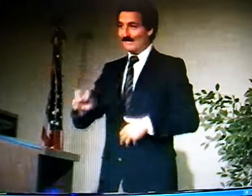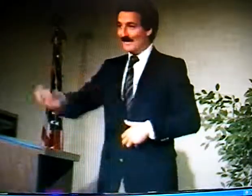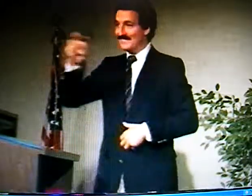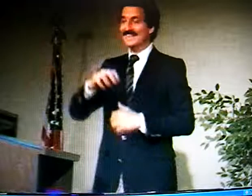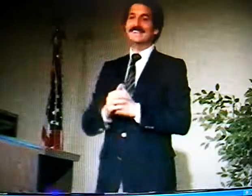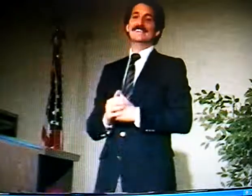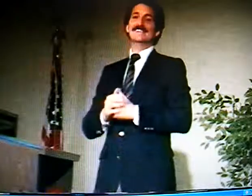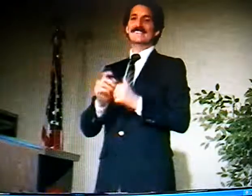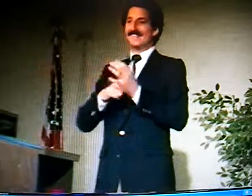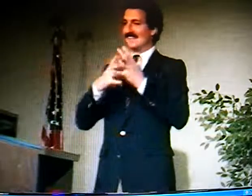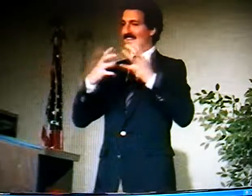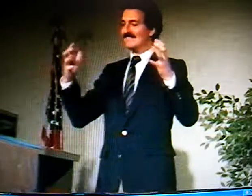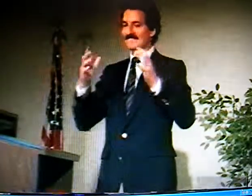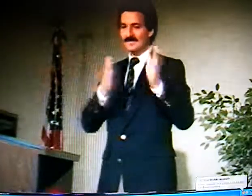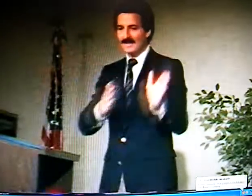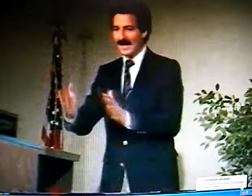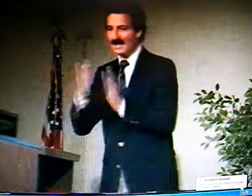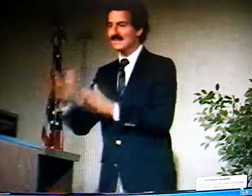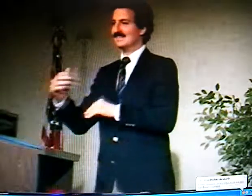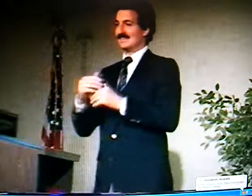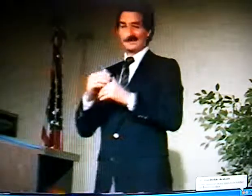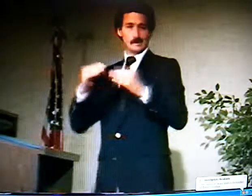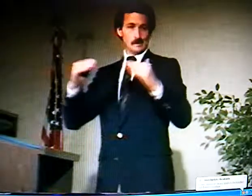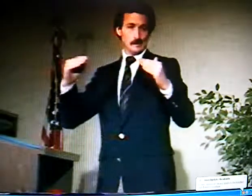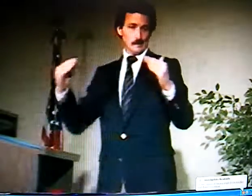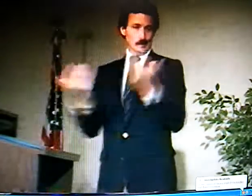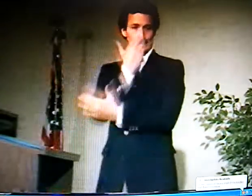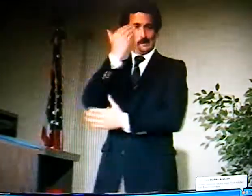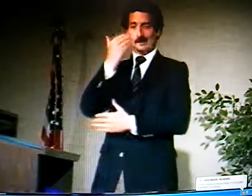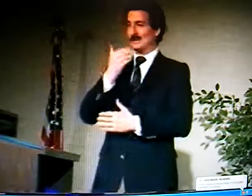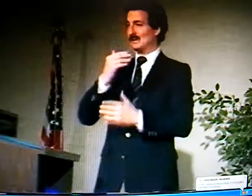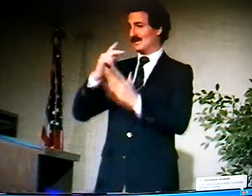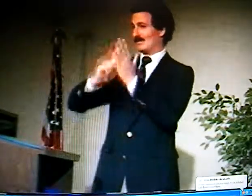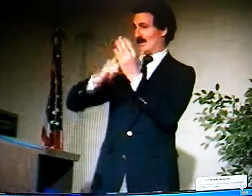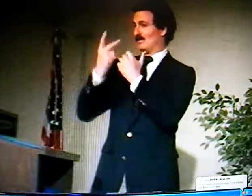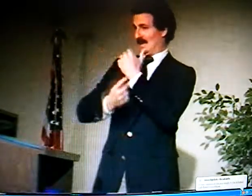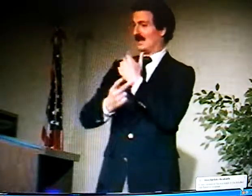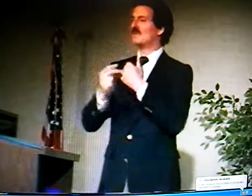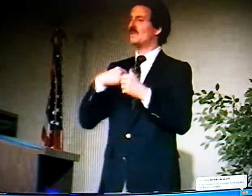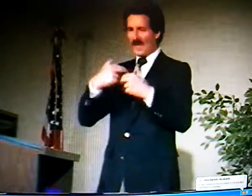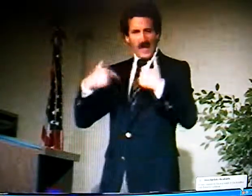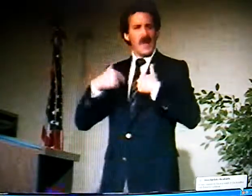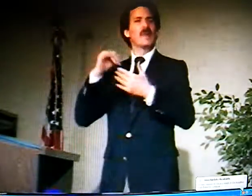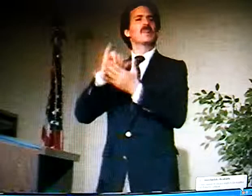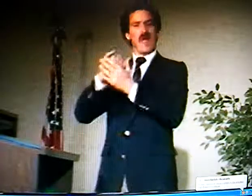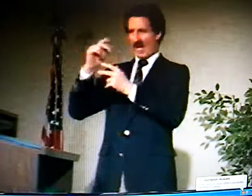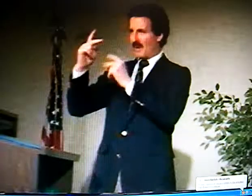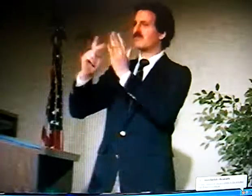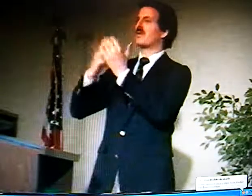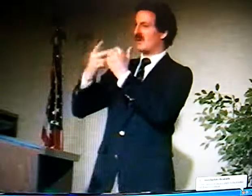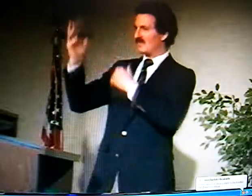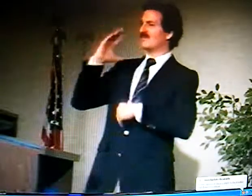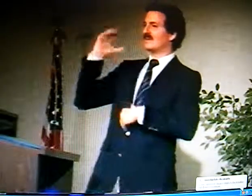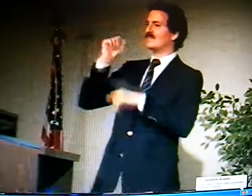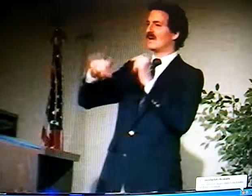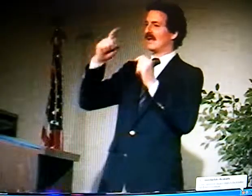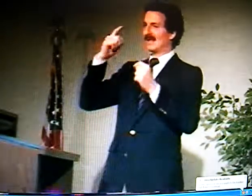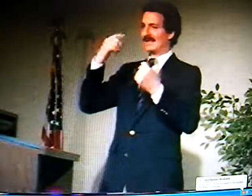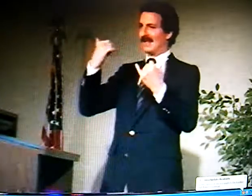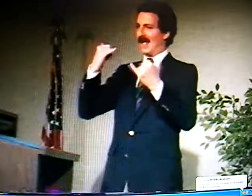they had come to me and tried to see if I could figure out a program that would allow students to